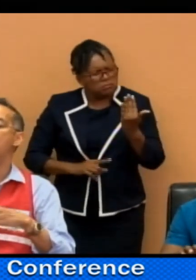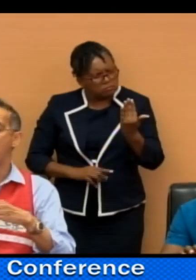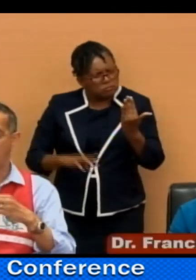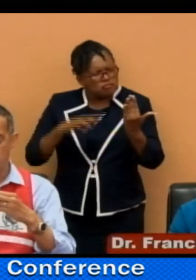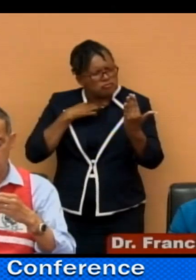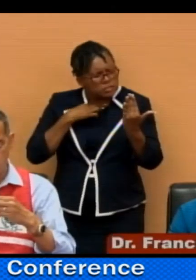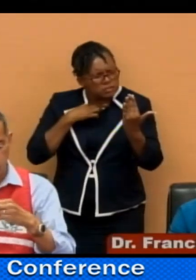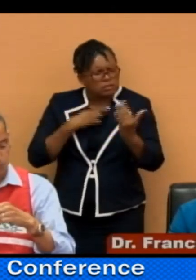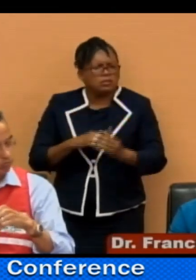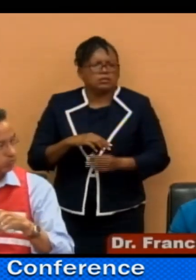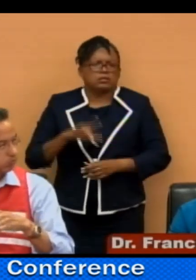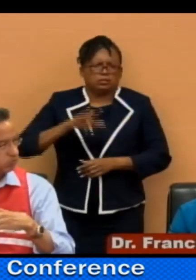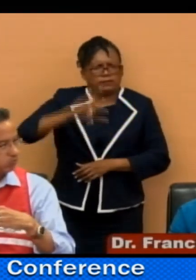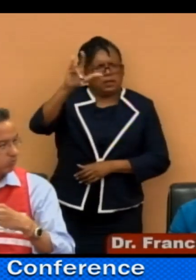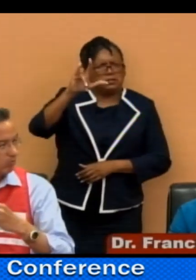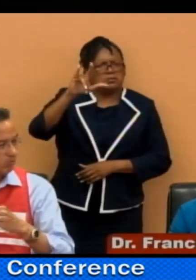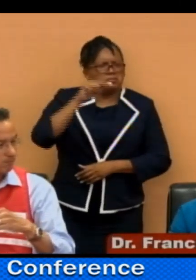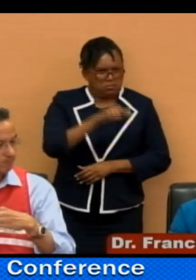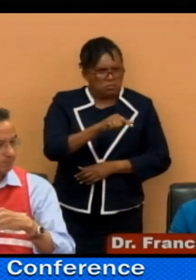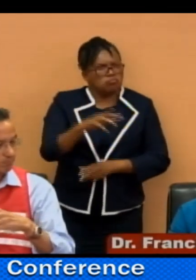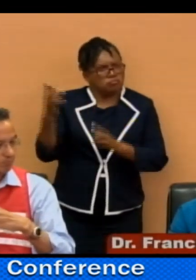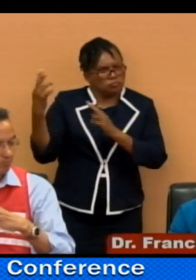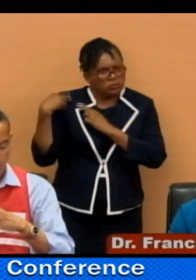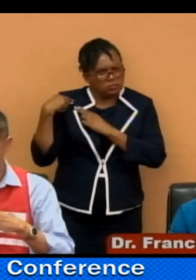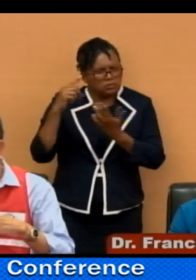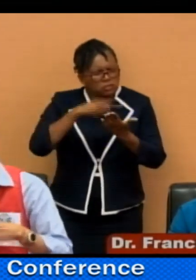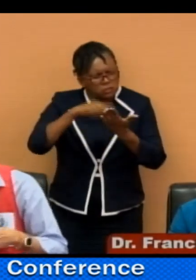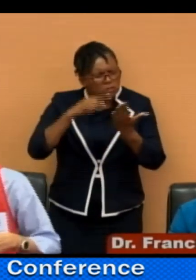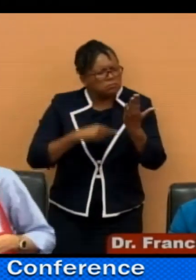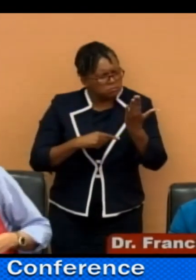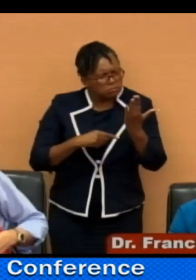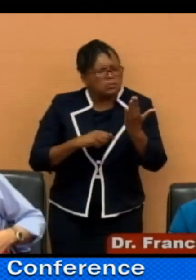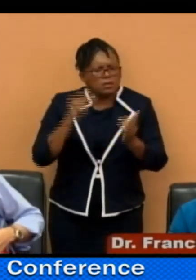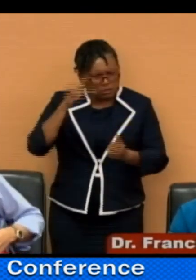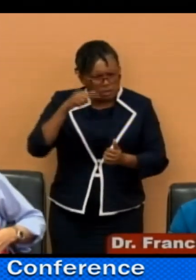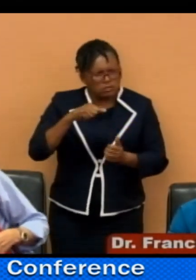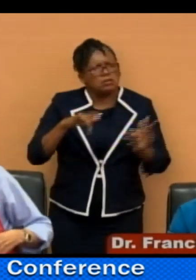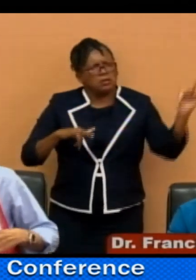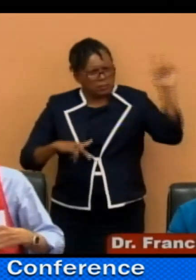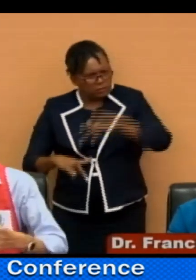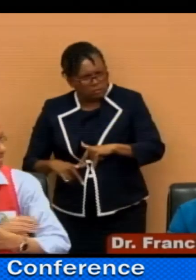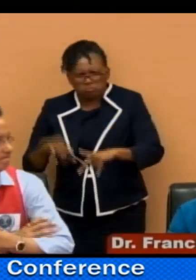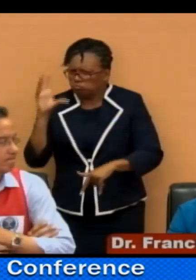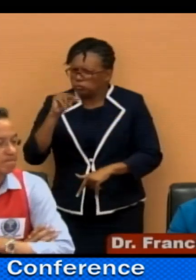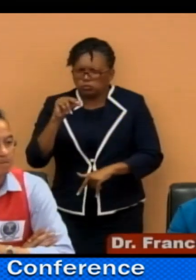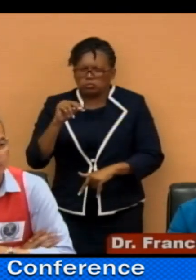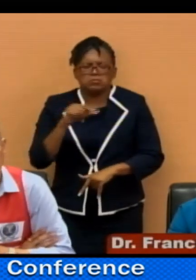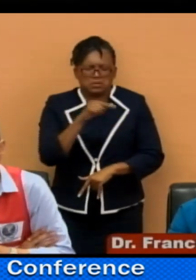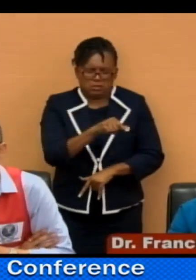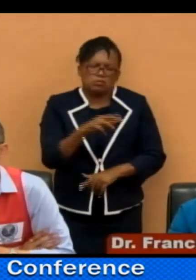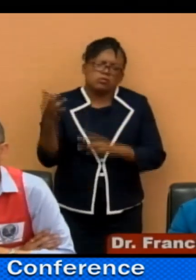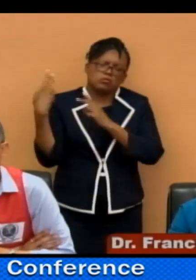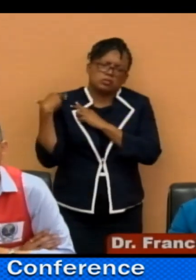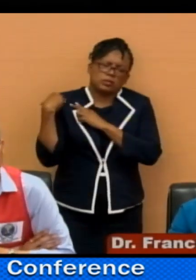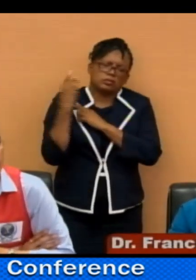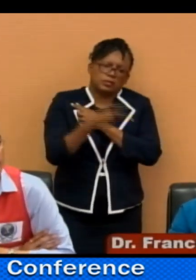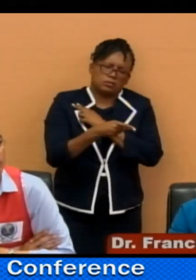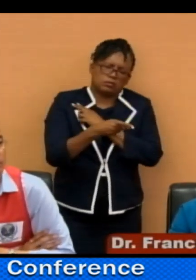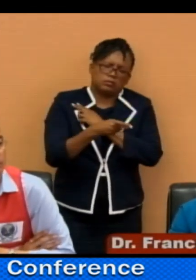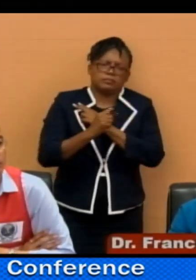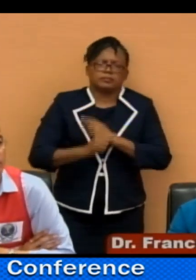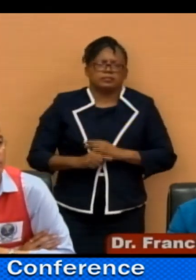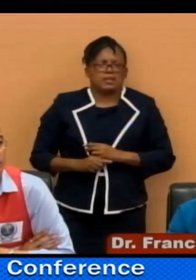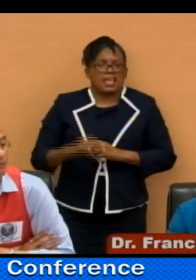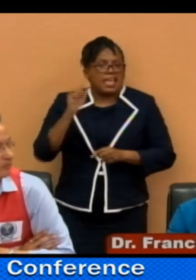that flight poses to us. And the final decision on authorization is given by our office. So every flight,